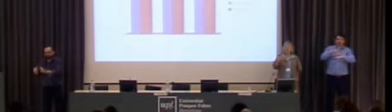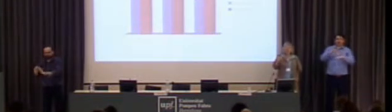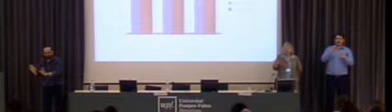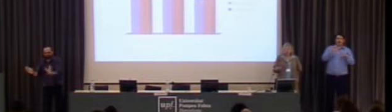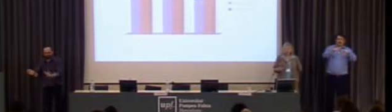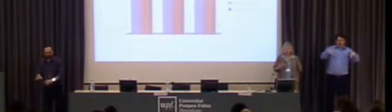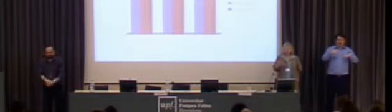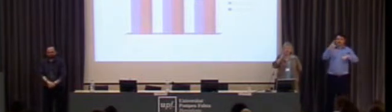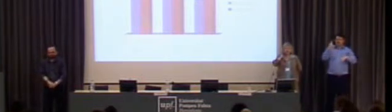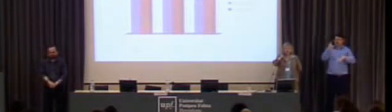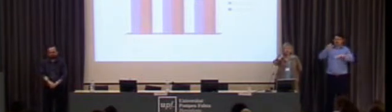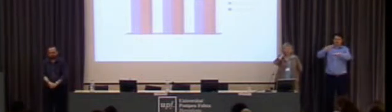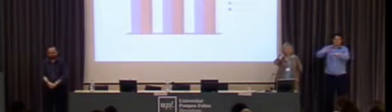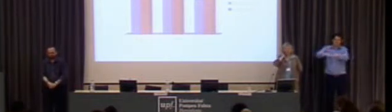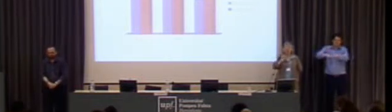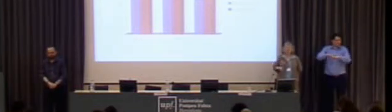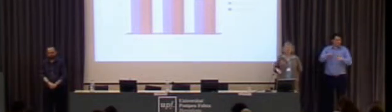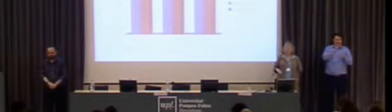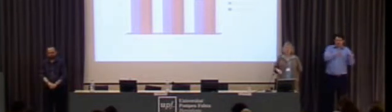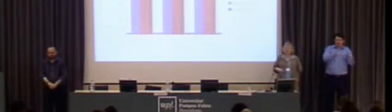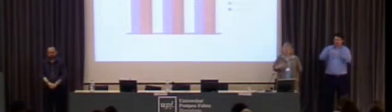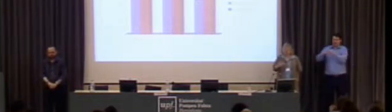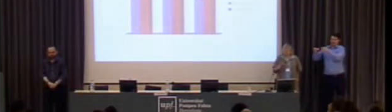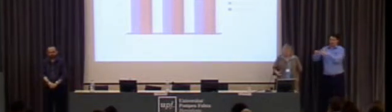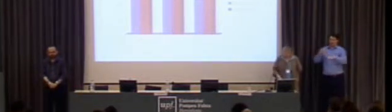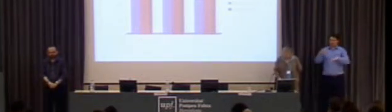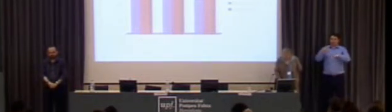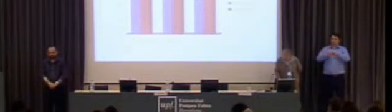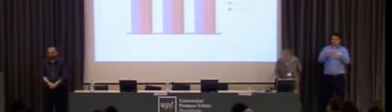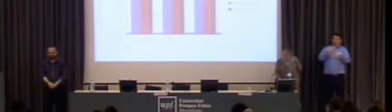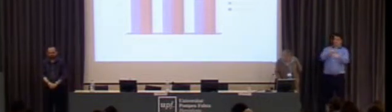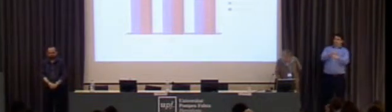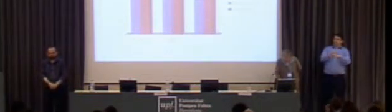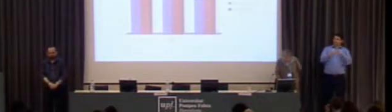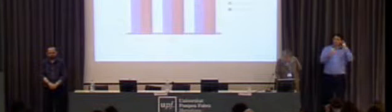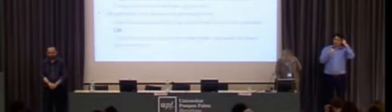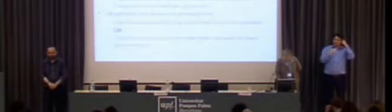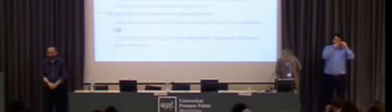with the slower processing of somebody who's aphasic, they do better.